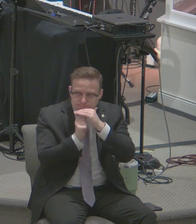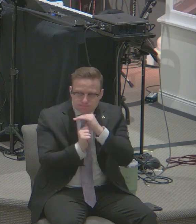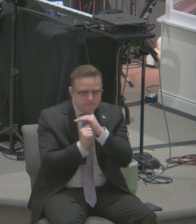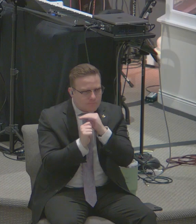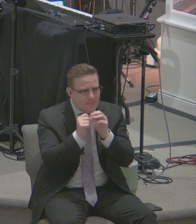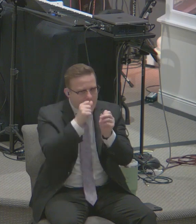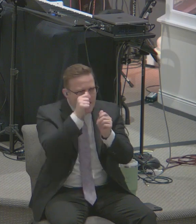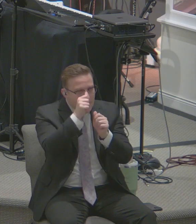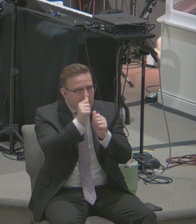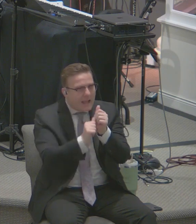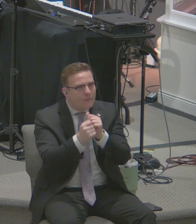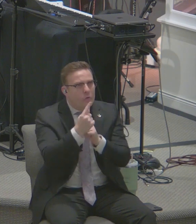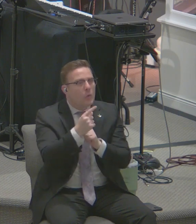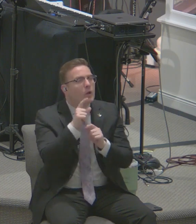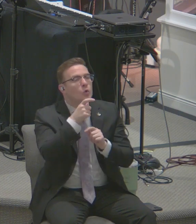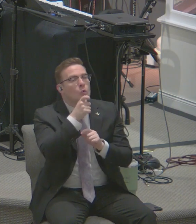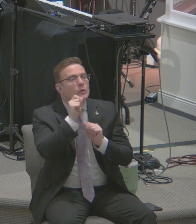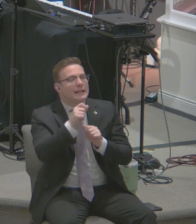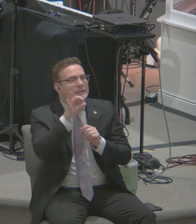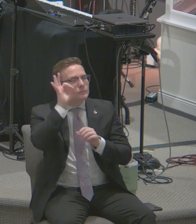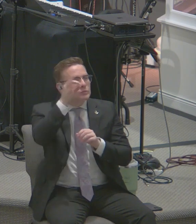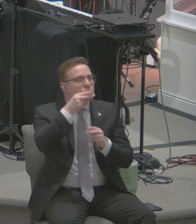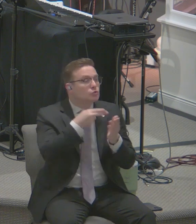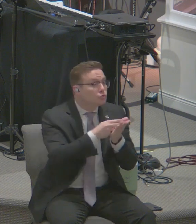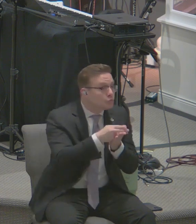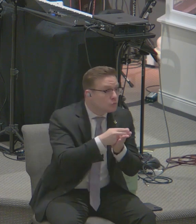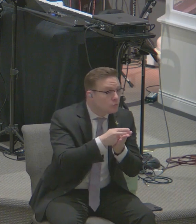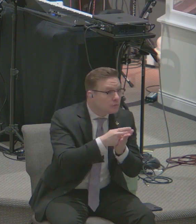of men and women of God.